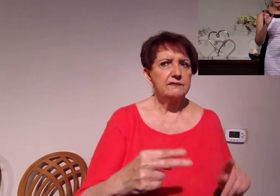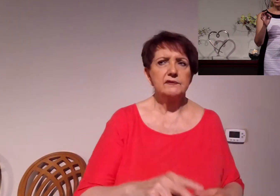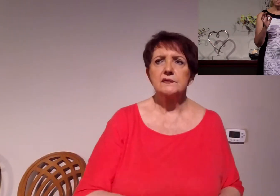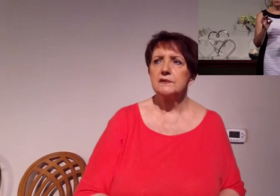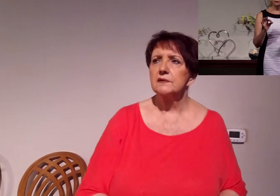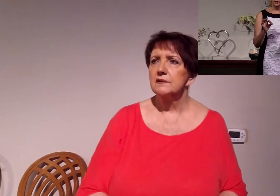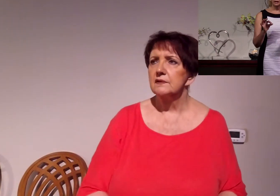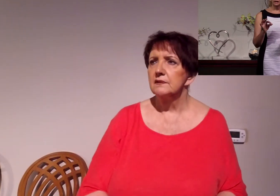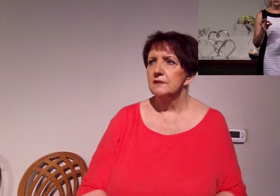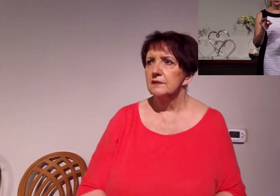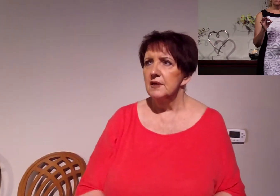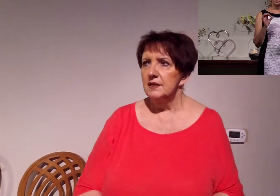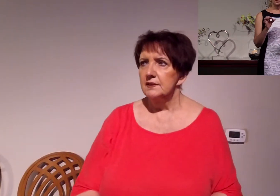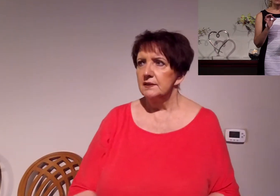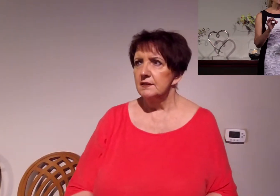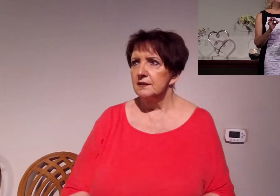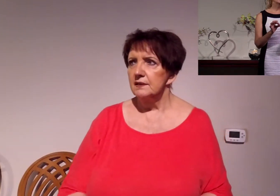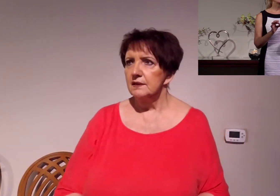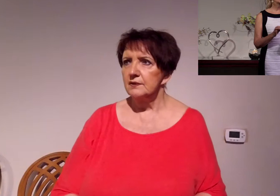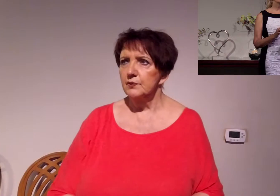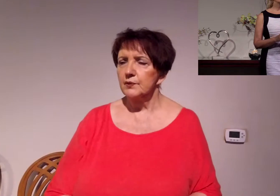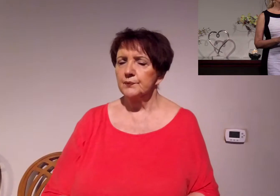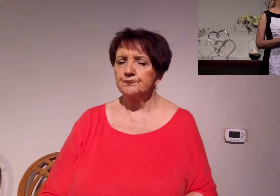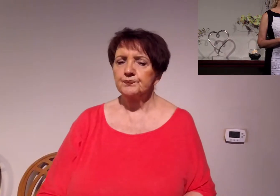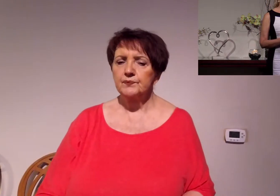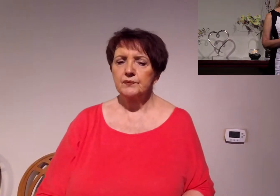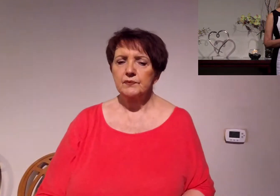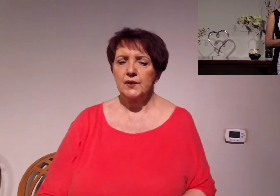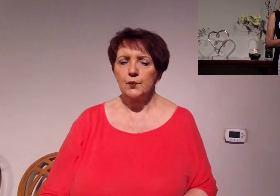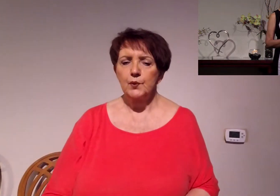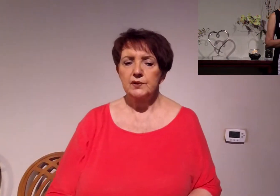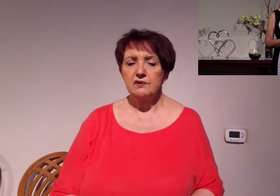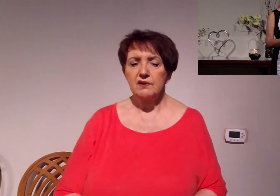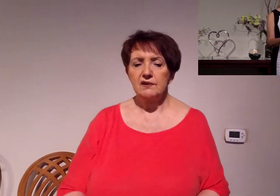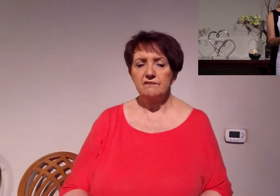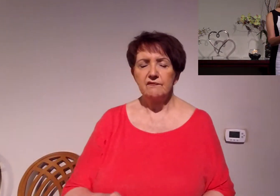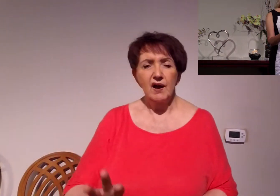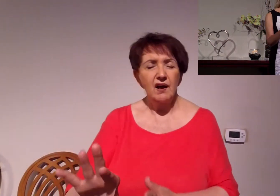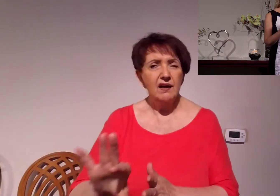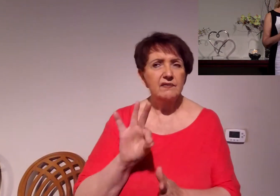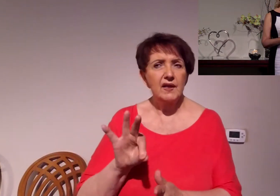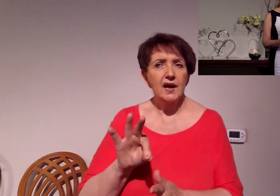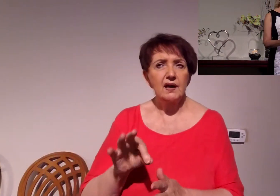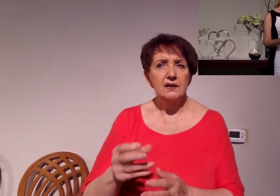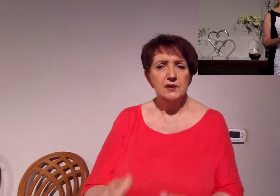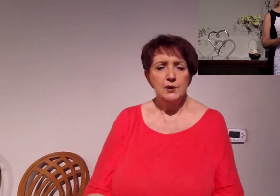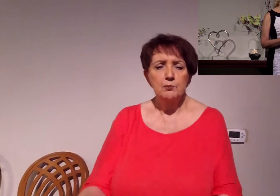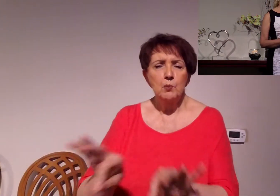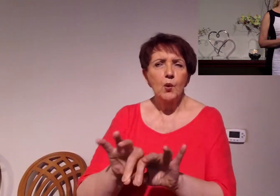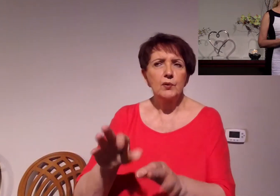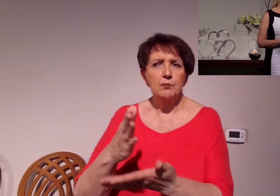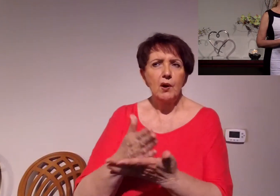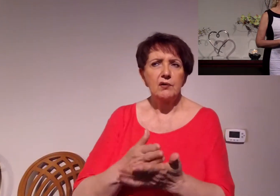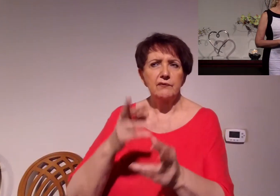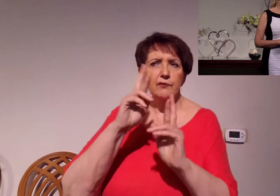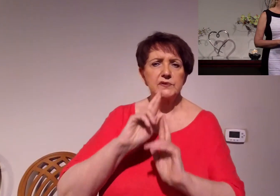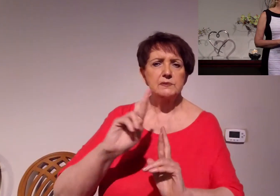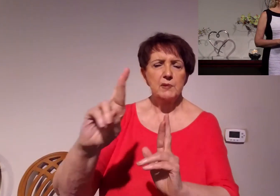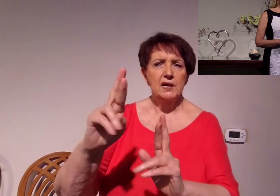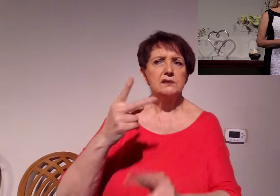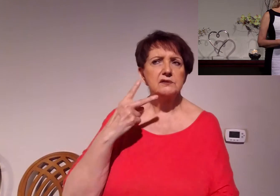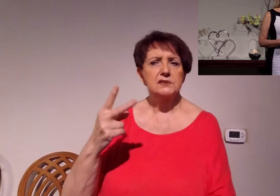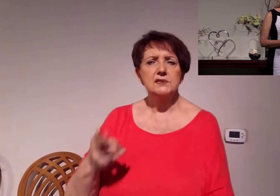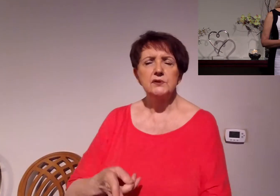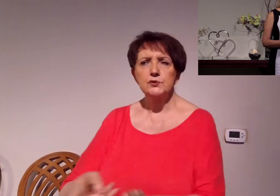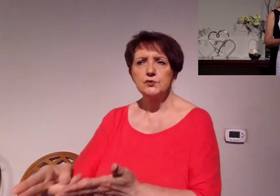When we can find that cornerstone of respect, then we can actually see the truth in each other. We